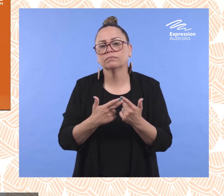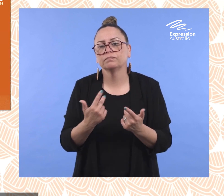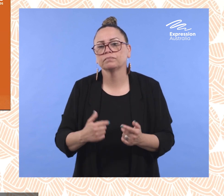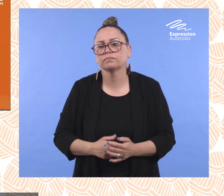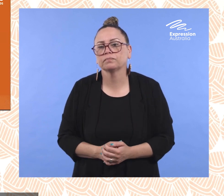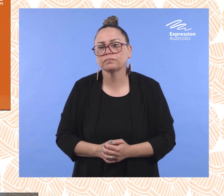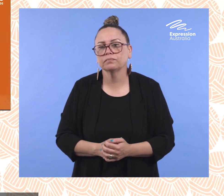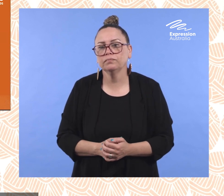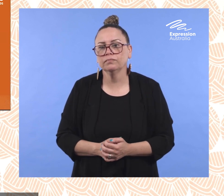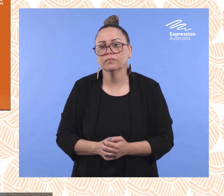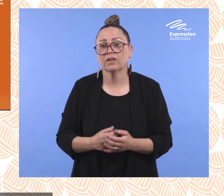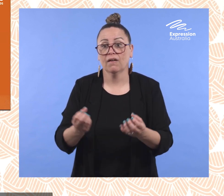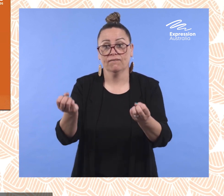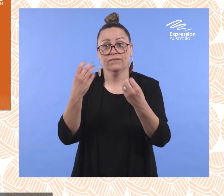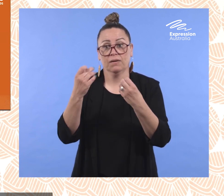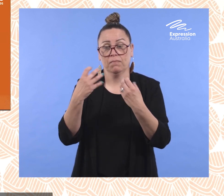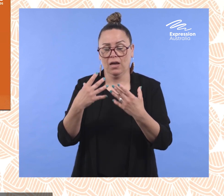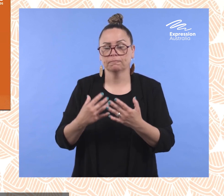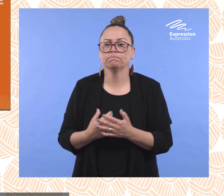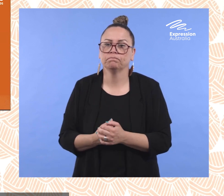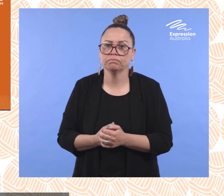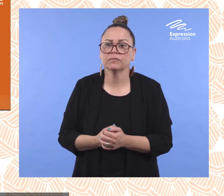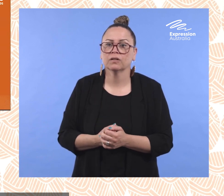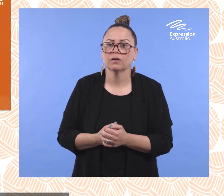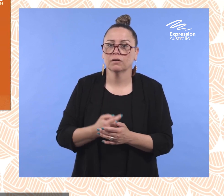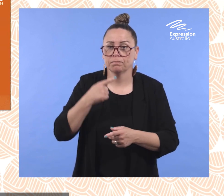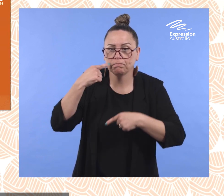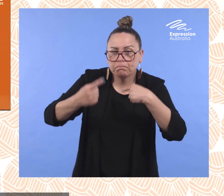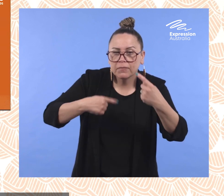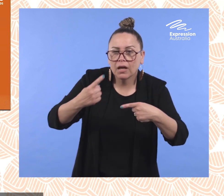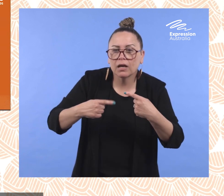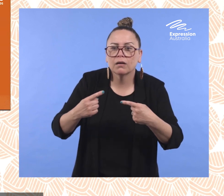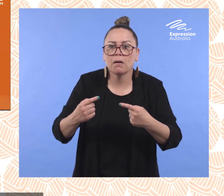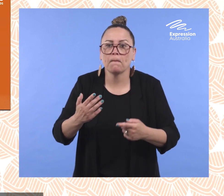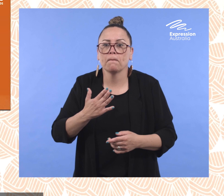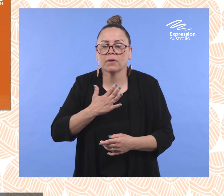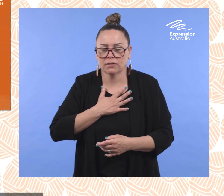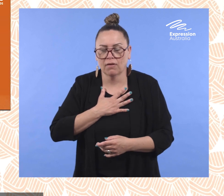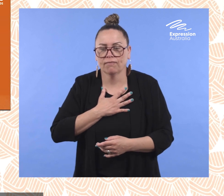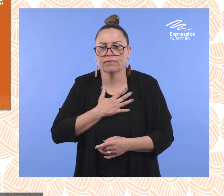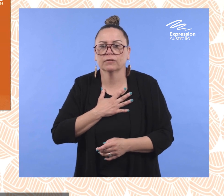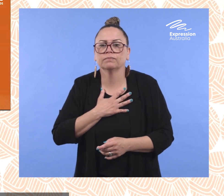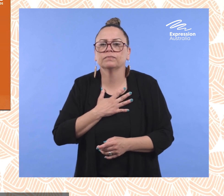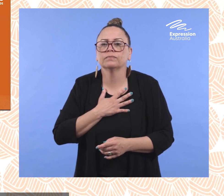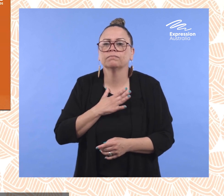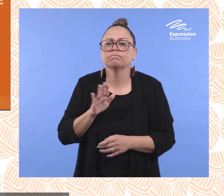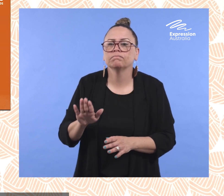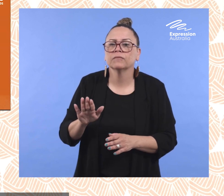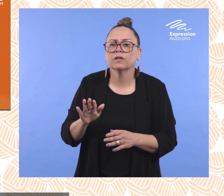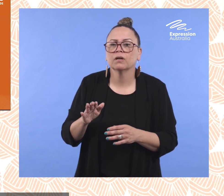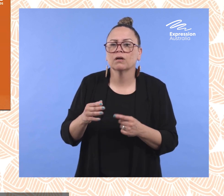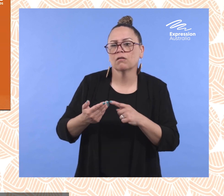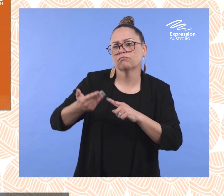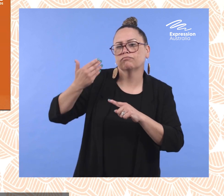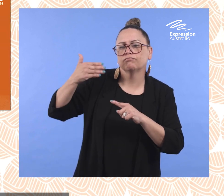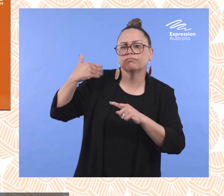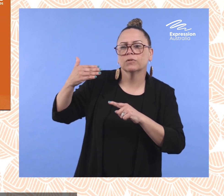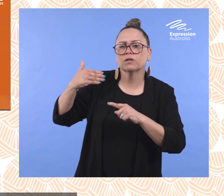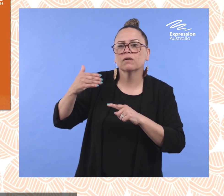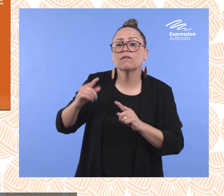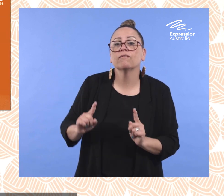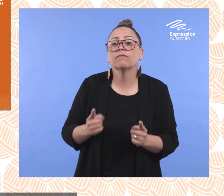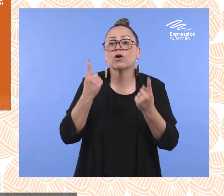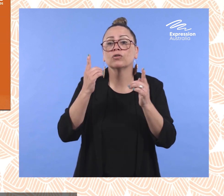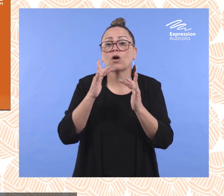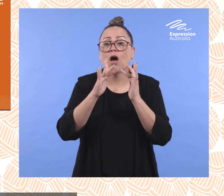Another bit of feedback that we had to step through this in my own mind, Aunty Munya, was earlier on